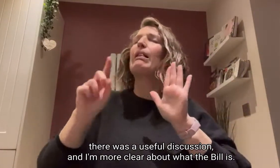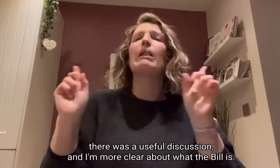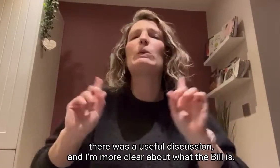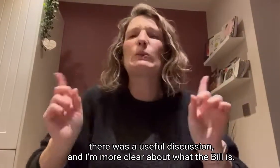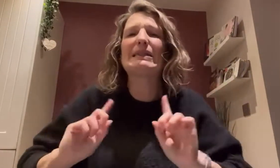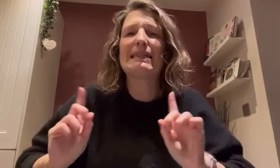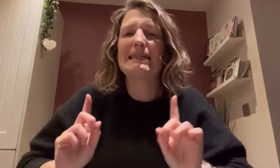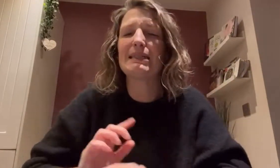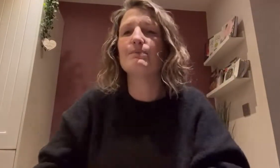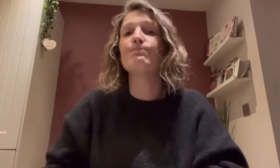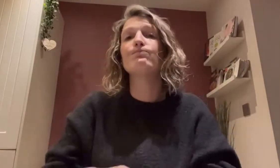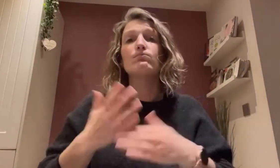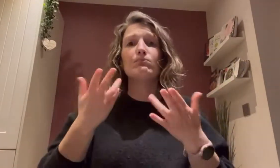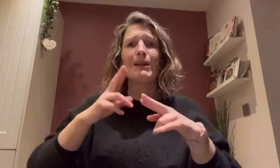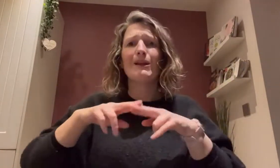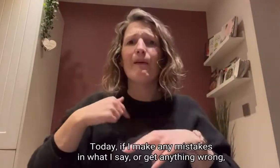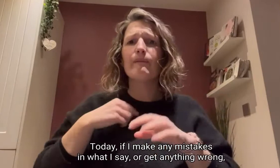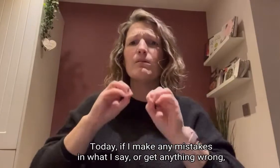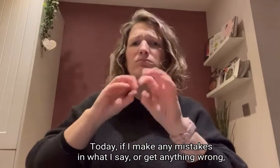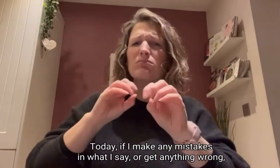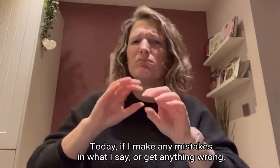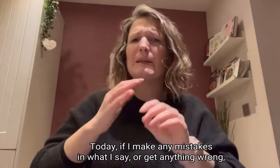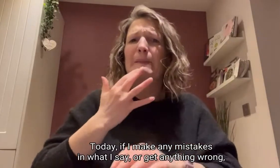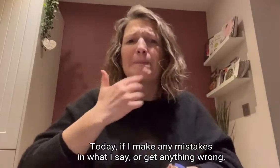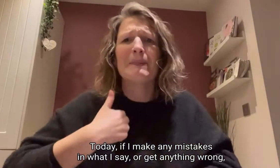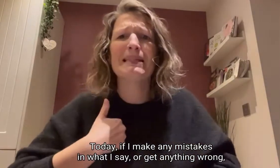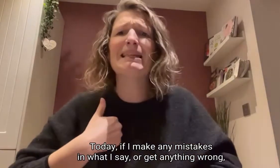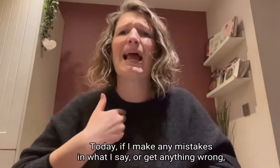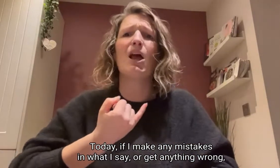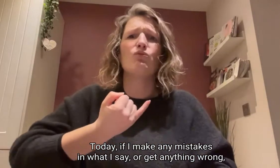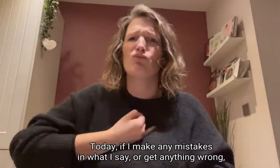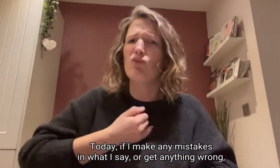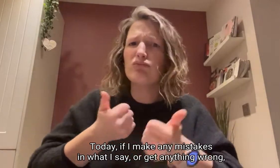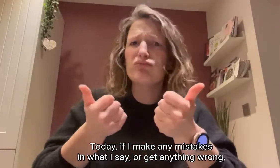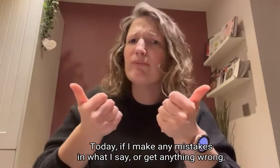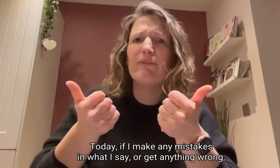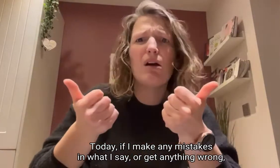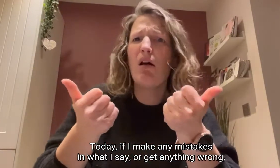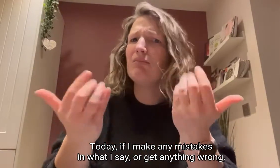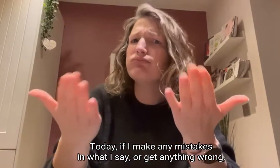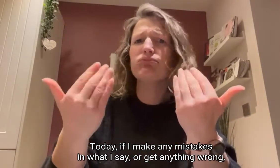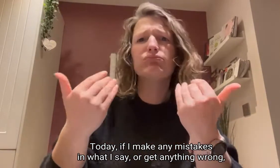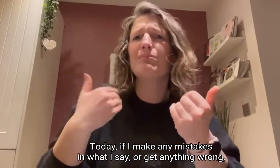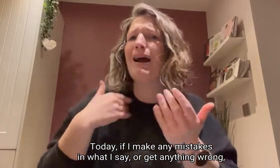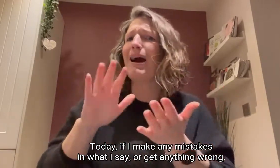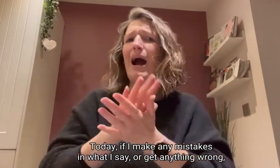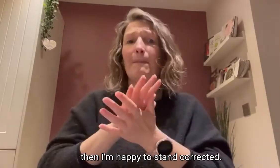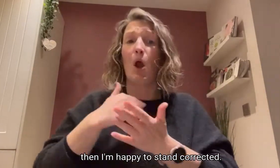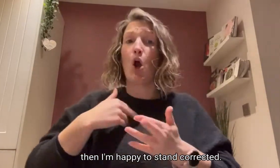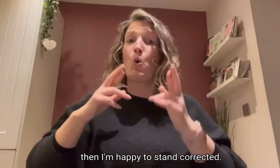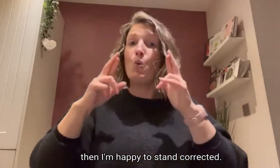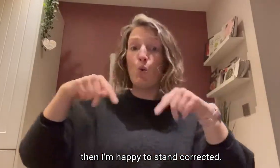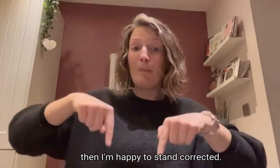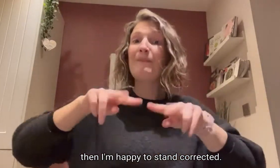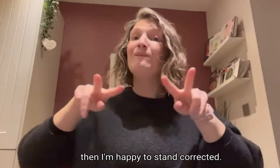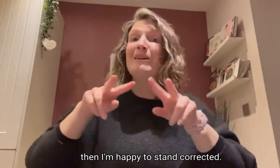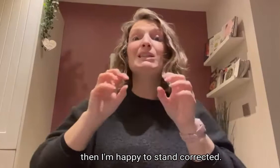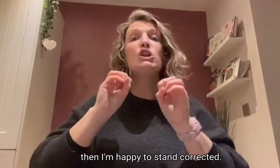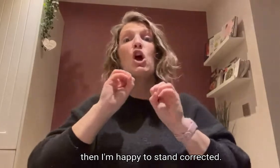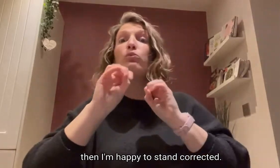is. Today, if I make any mistakes in what I say or get anything wrong, then I'm happy to stand corrected.